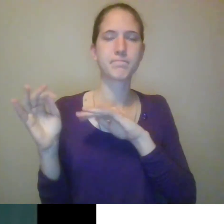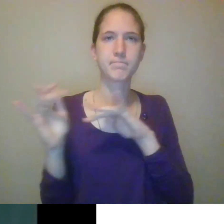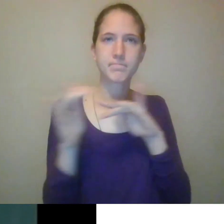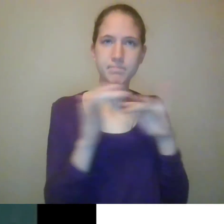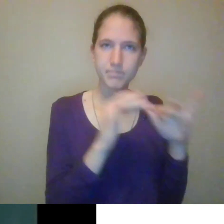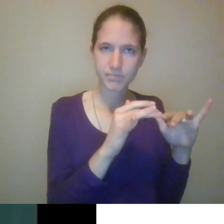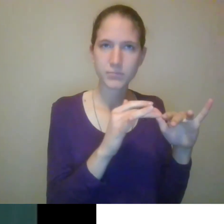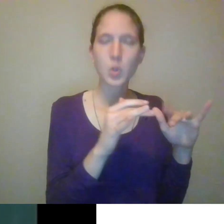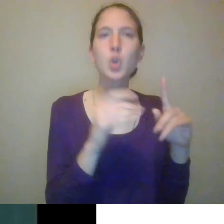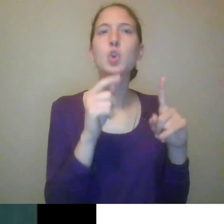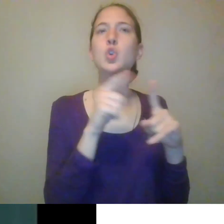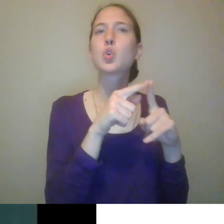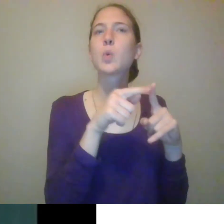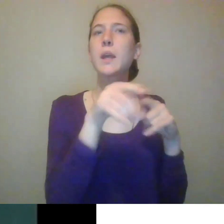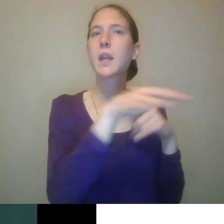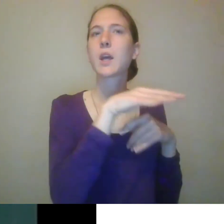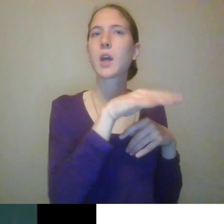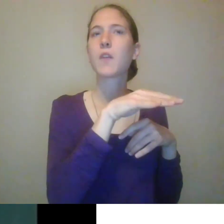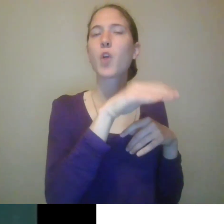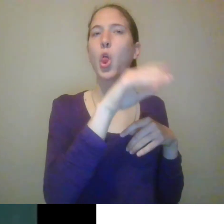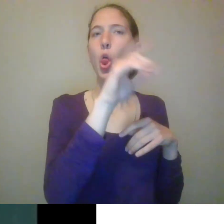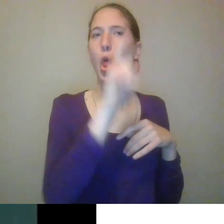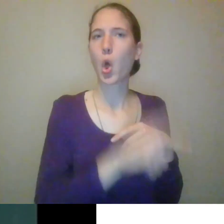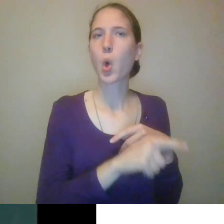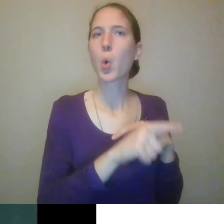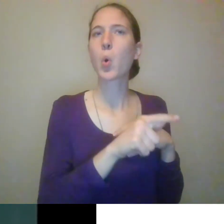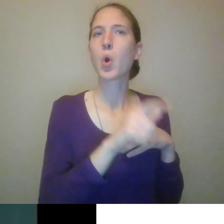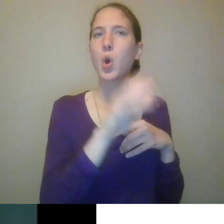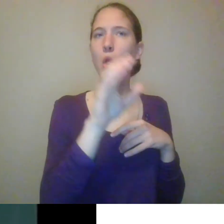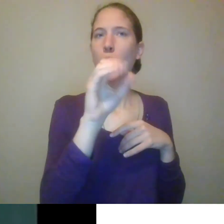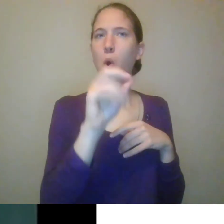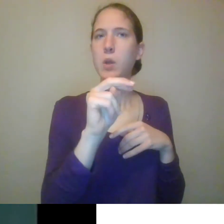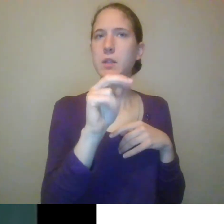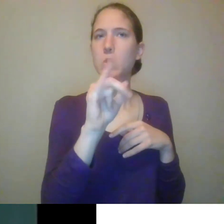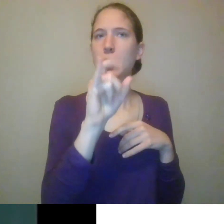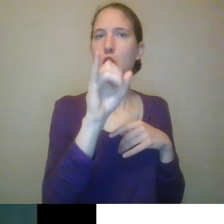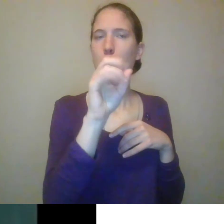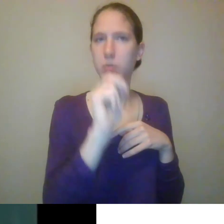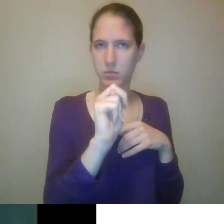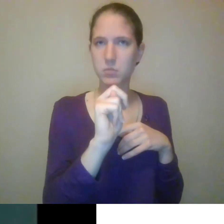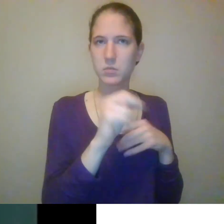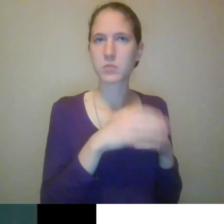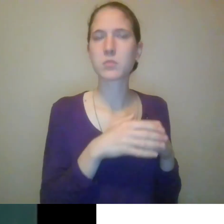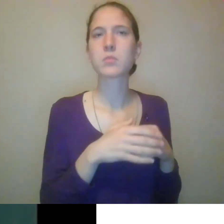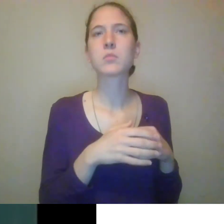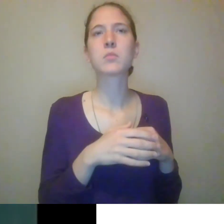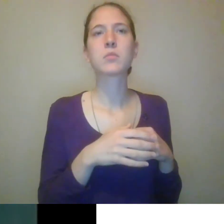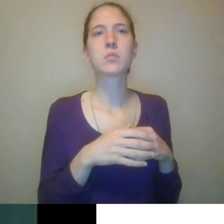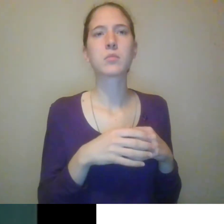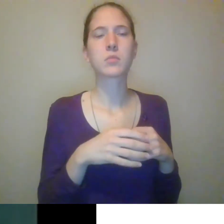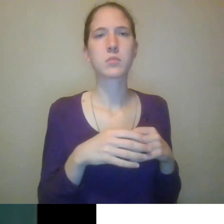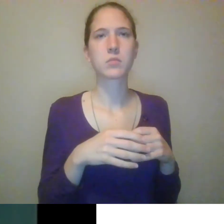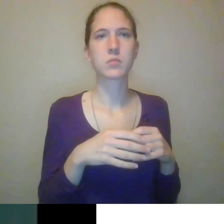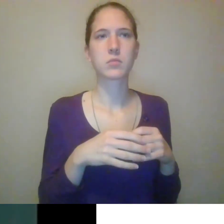Abbreviation for concentration is CONC period. High concentration to low concentration.